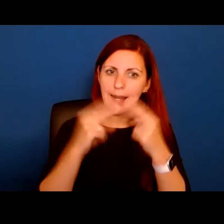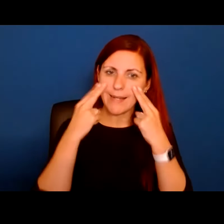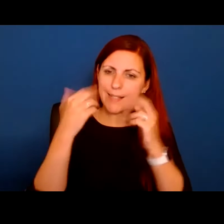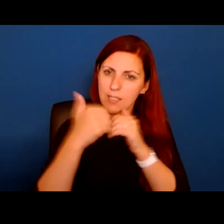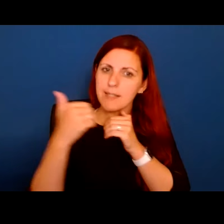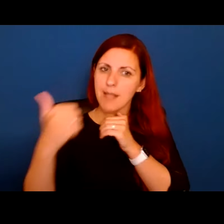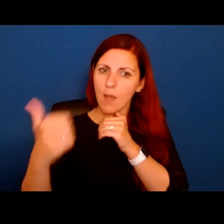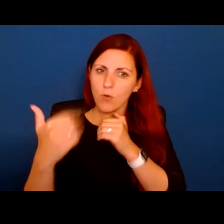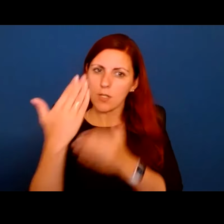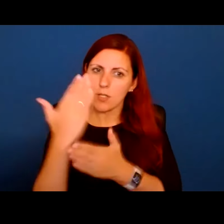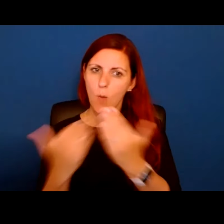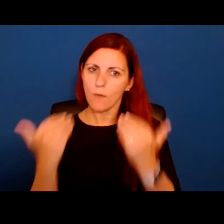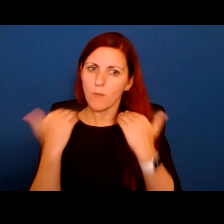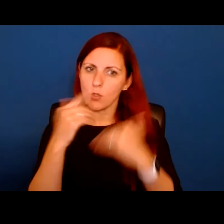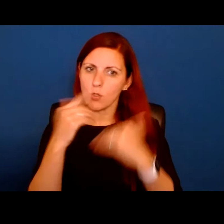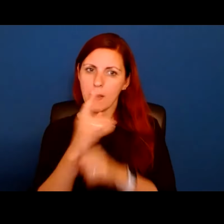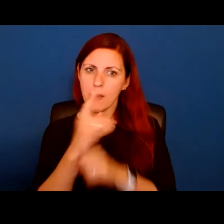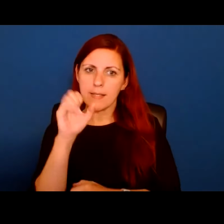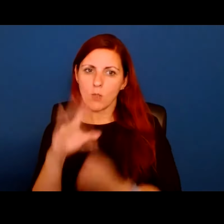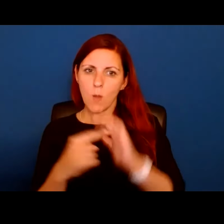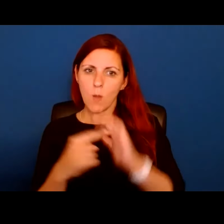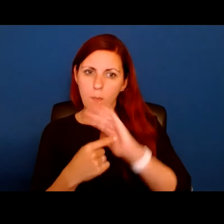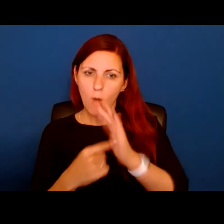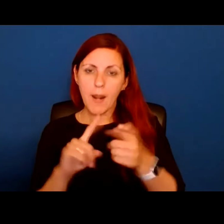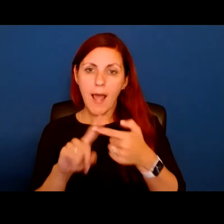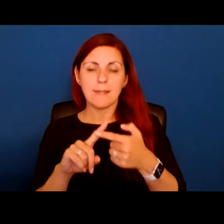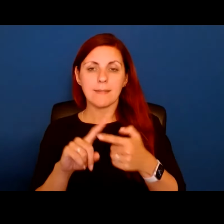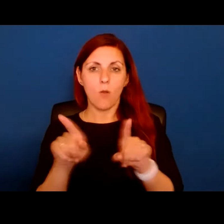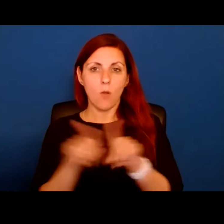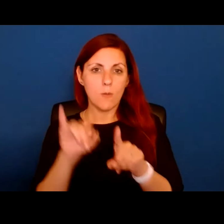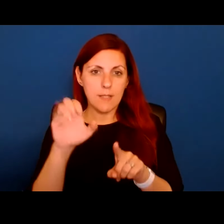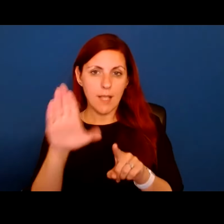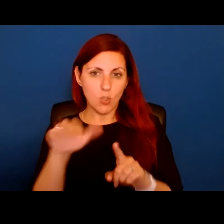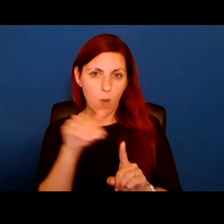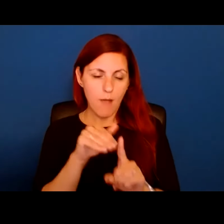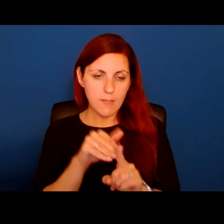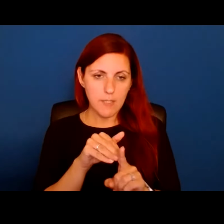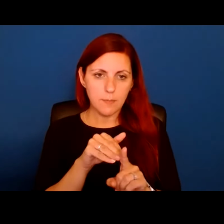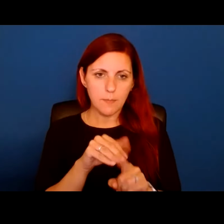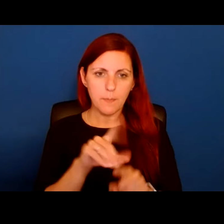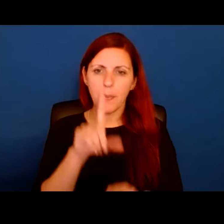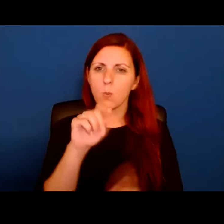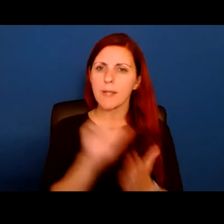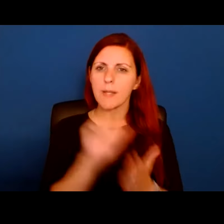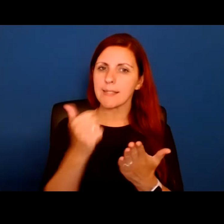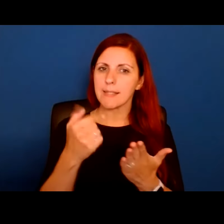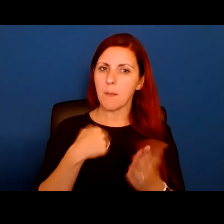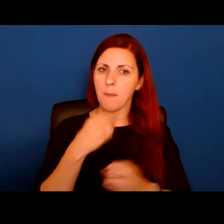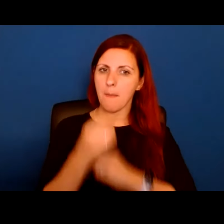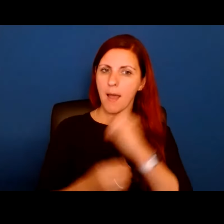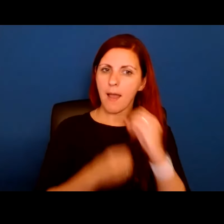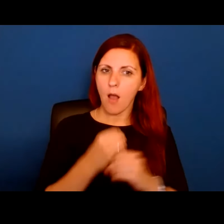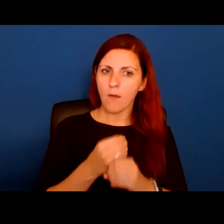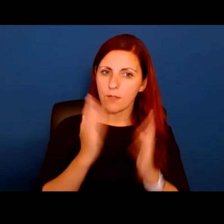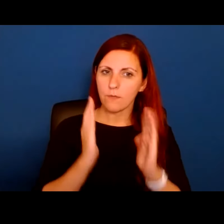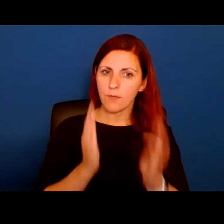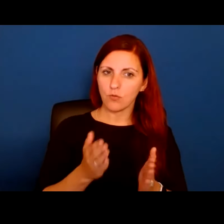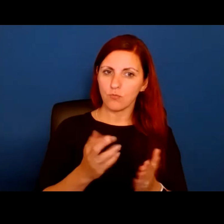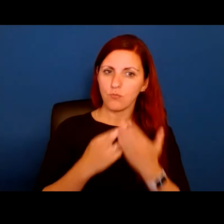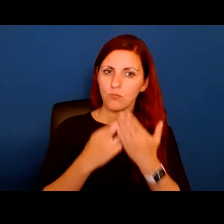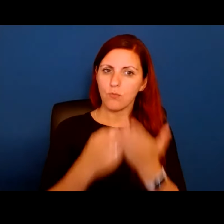information on sexual bullying and sexual harassment. In 2016, my office recommended to the UN Committee on the Rights of the Child that the